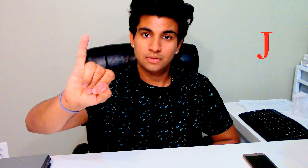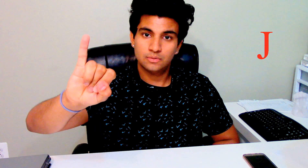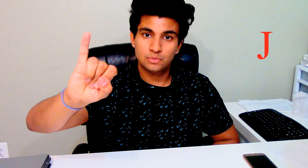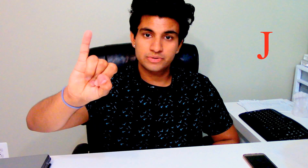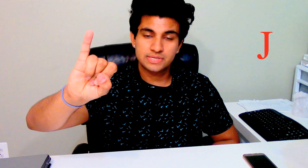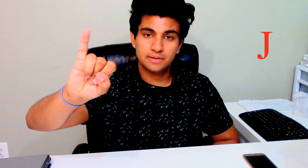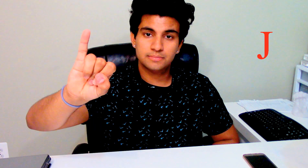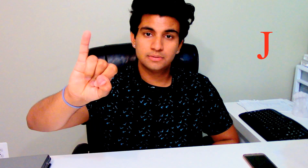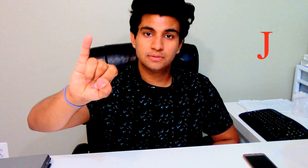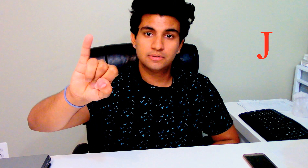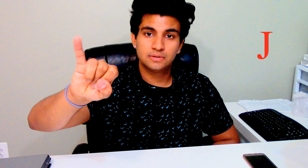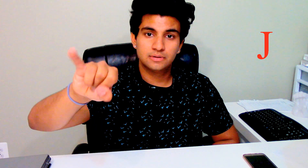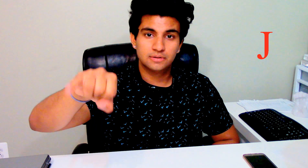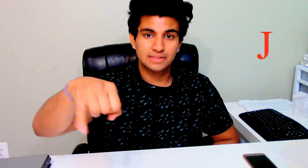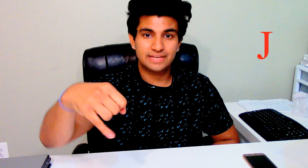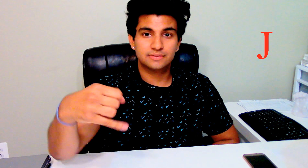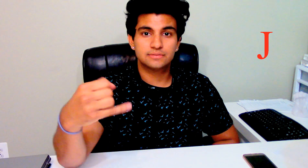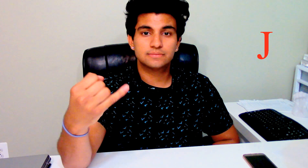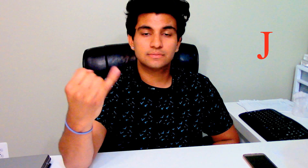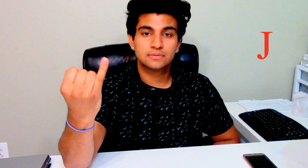One more time, like this.